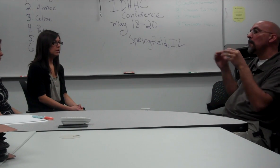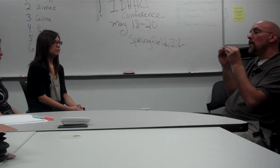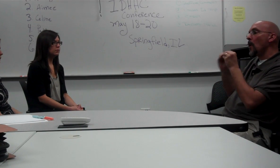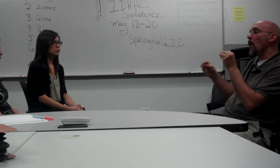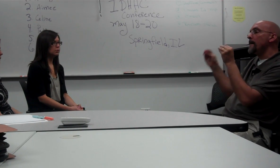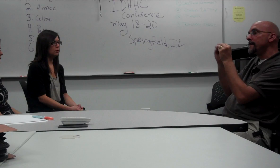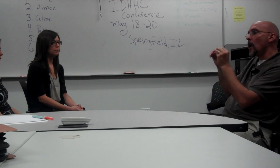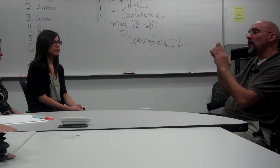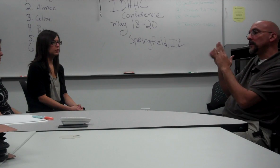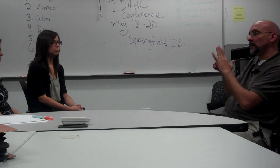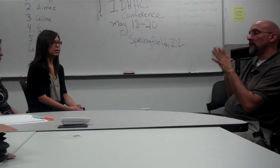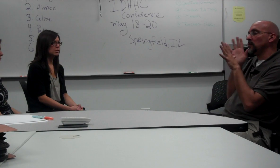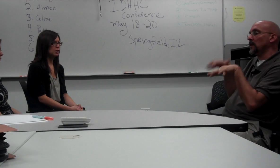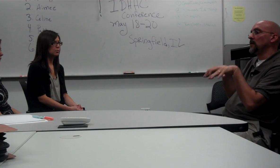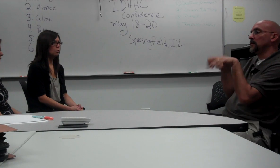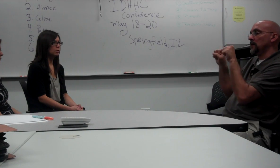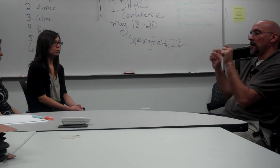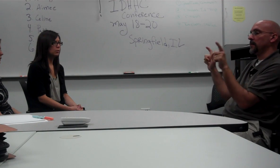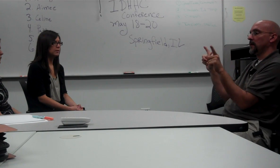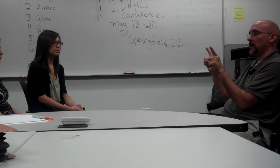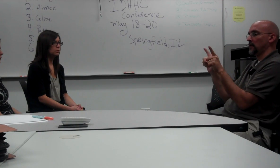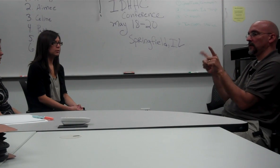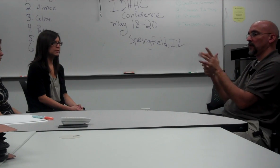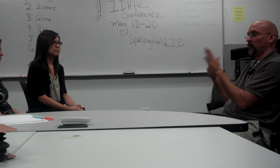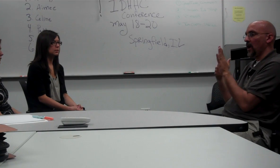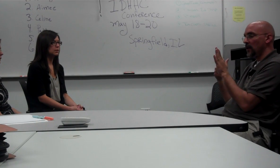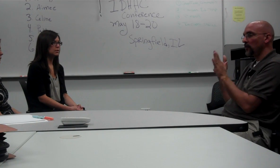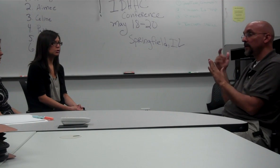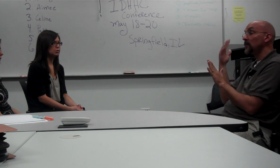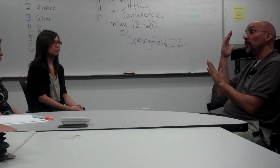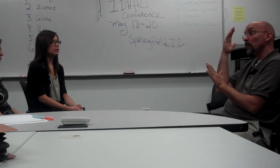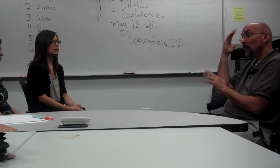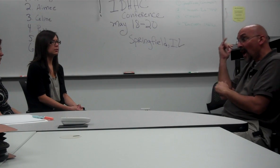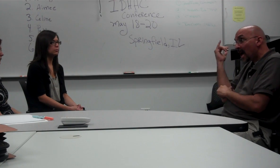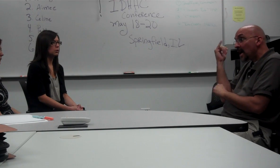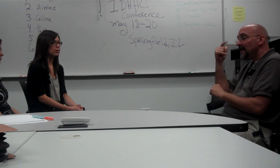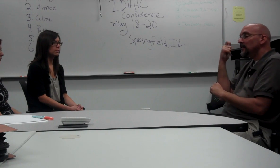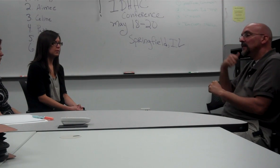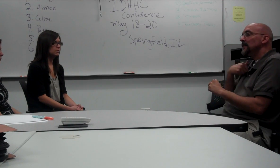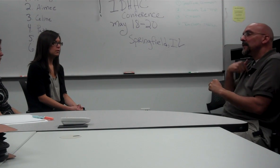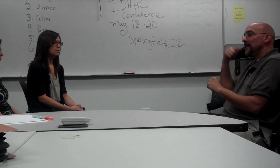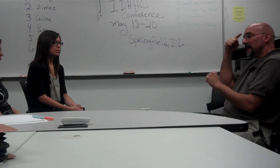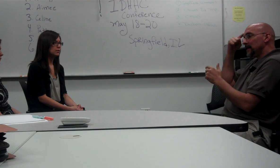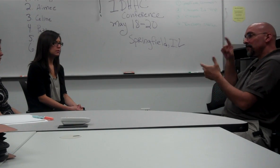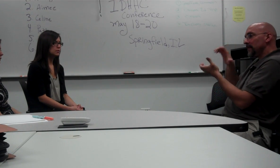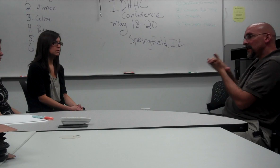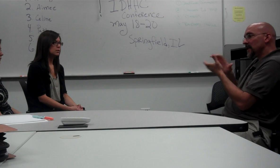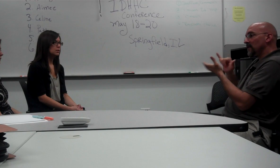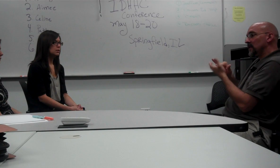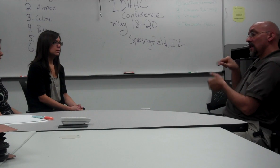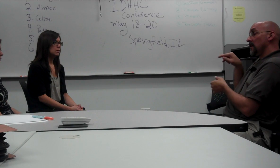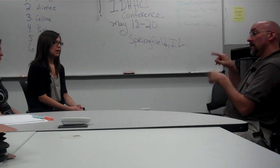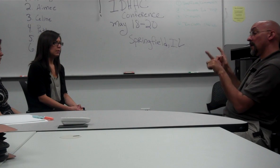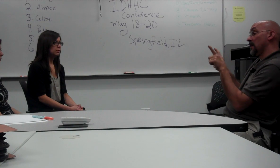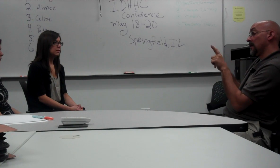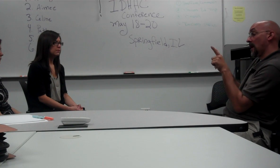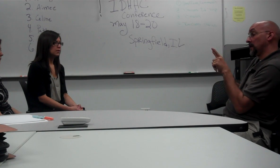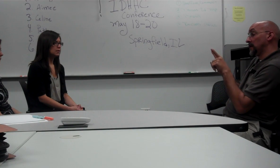In the future, hopefully it'll branch out. More and more people will accept licensure and their requirement, because I believe that